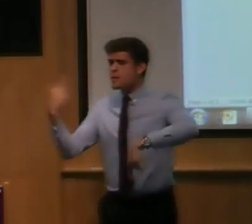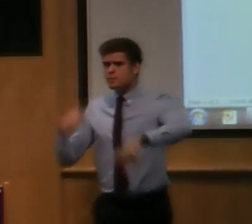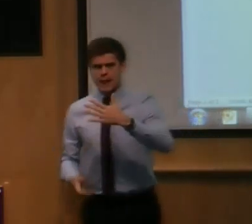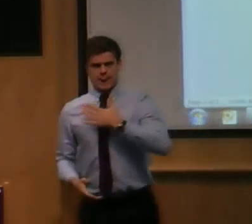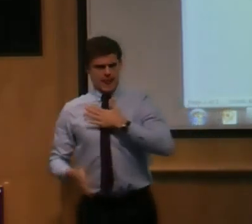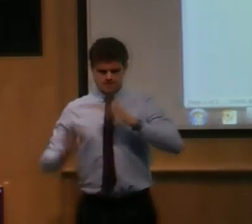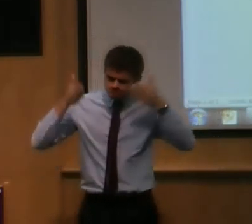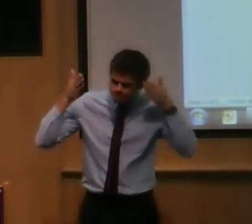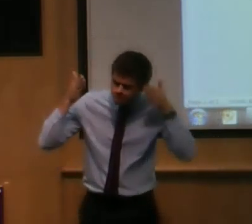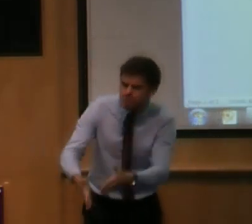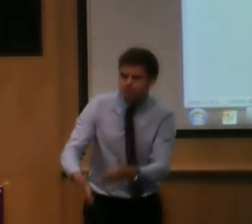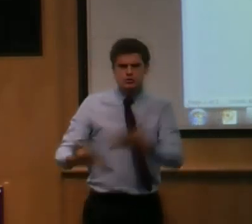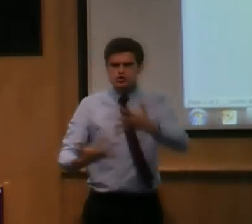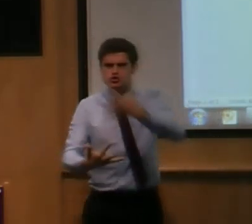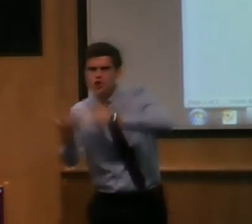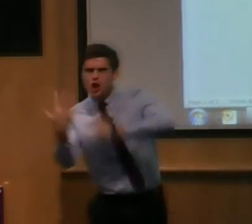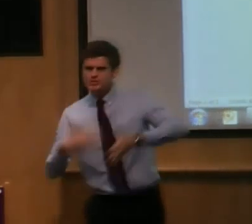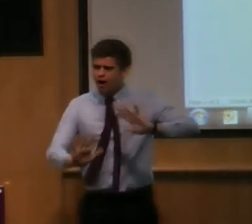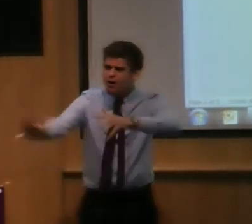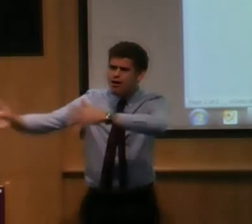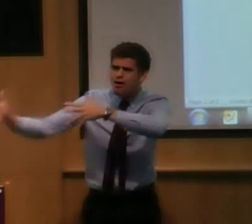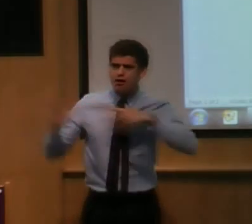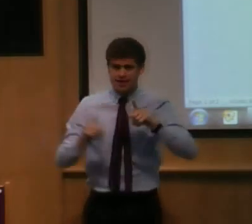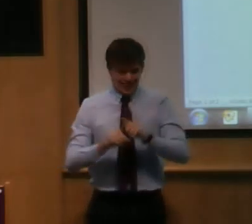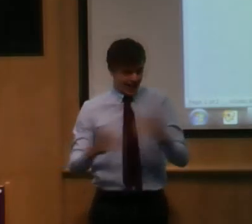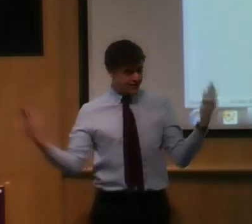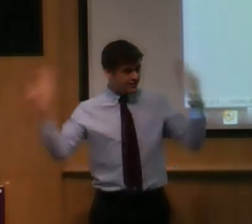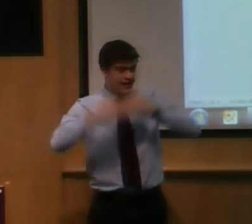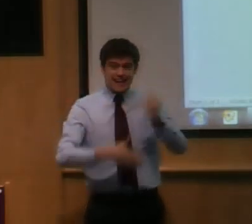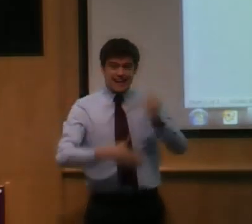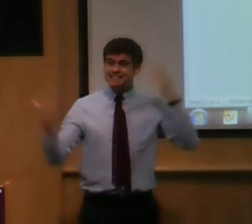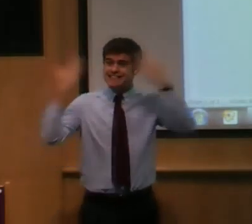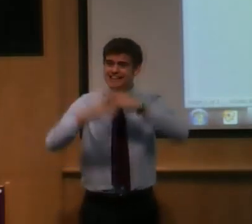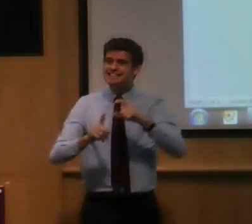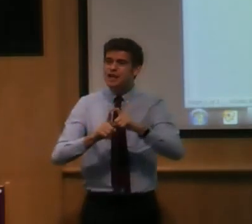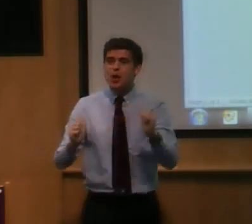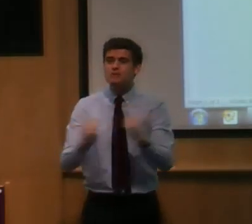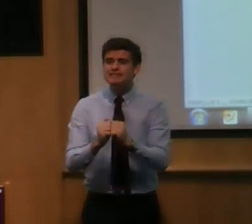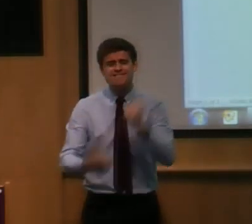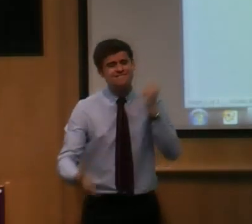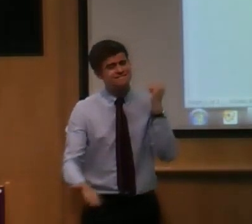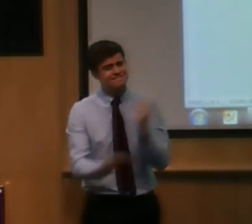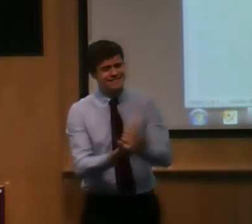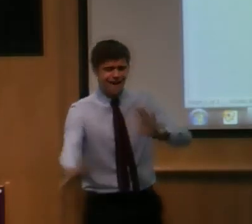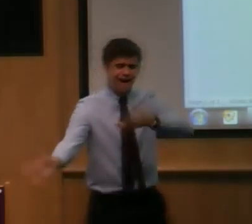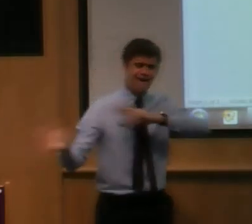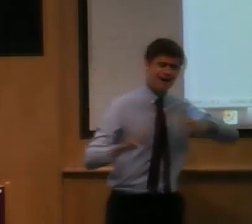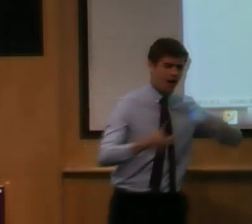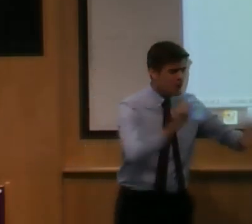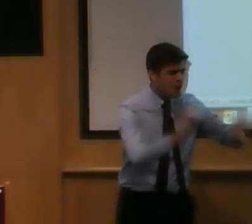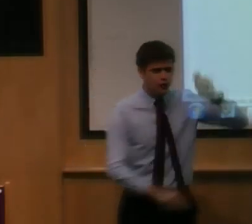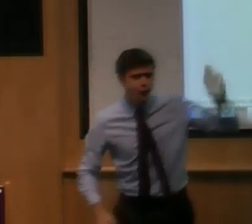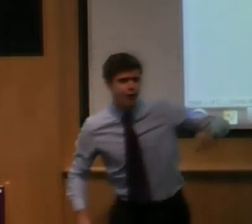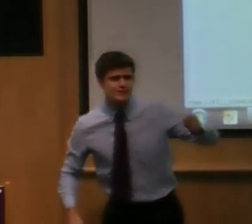that. If you want to support us with the social aspect of things, like last night, we had the Deal or No Deal at the Manchester Deaf Centre, which